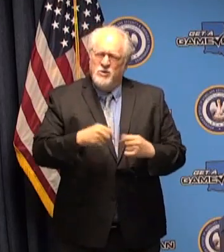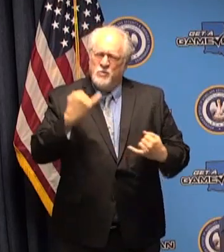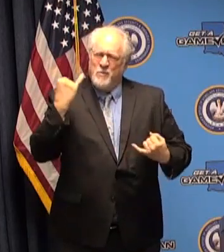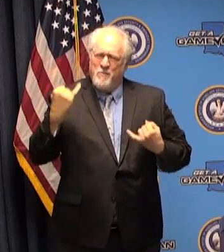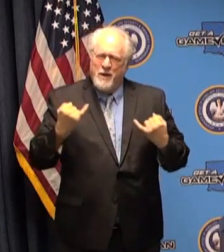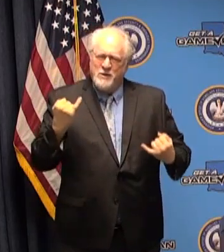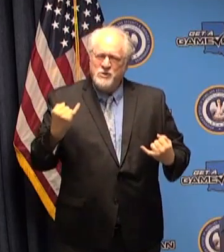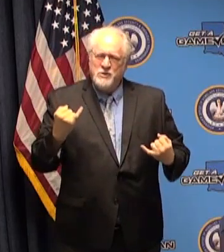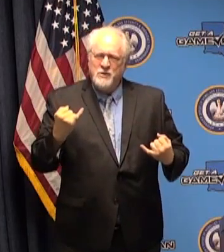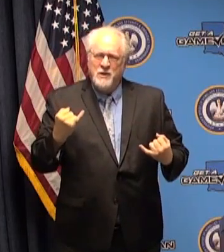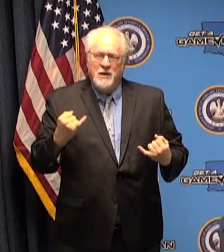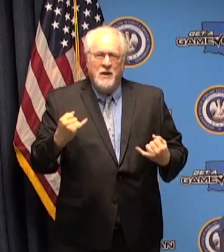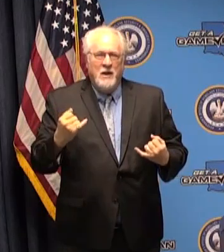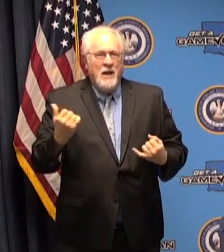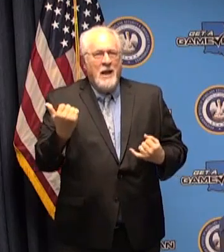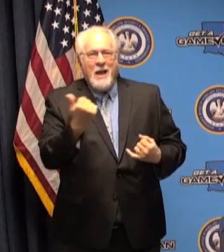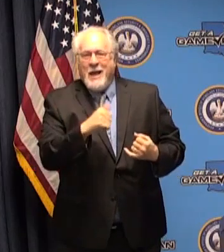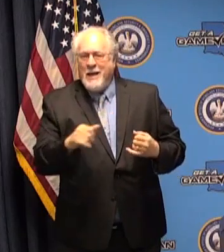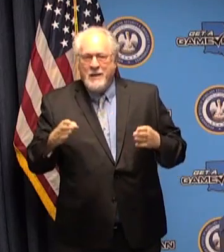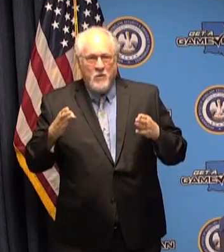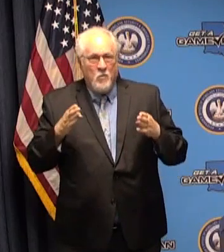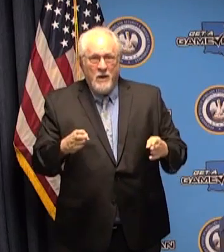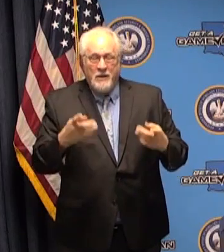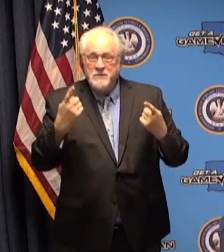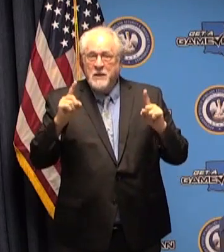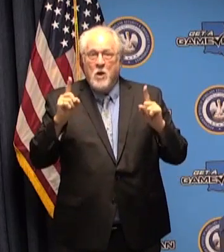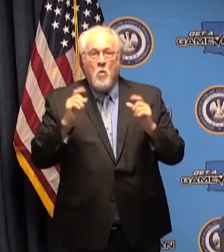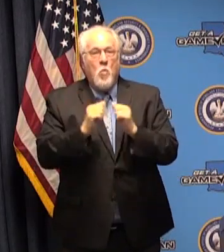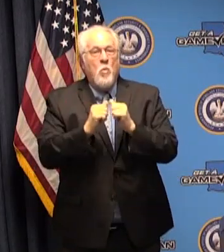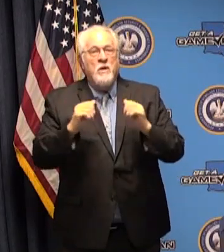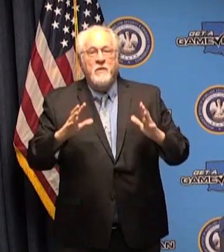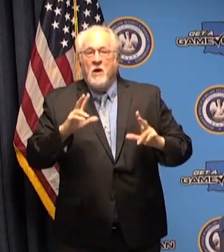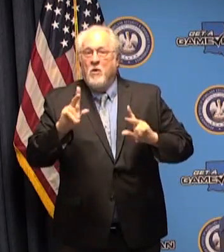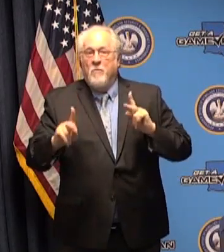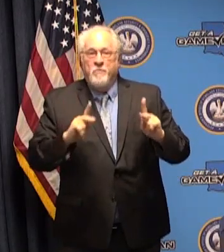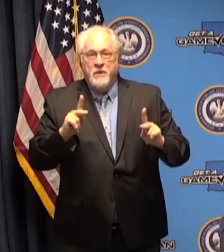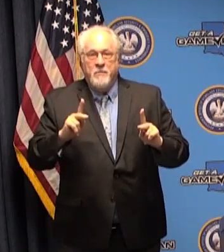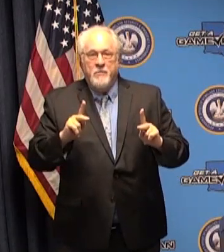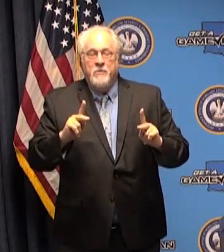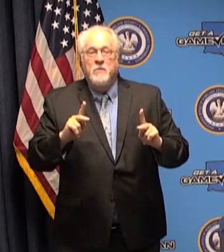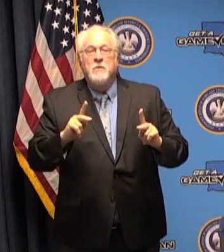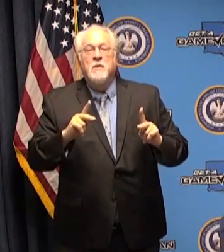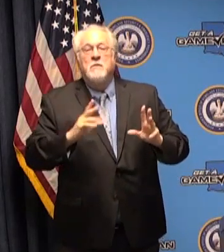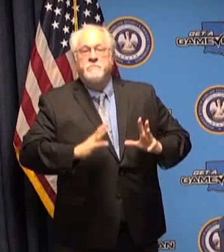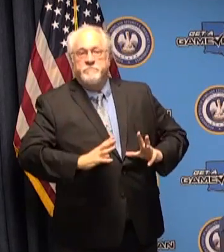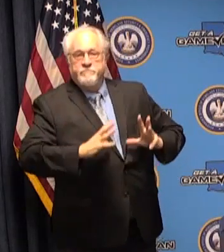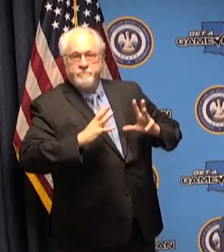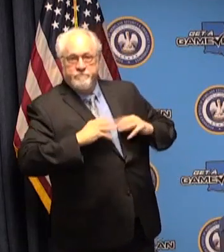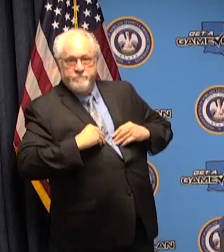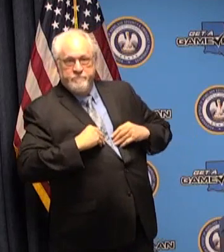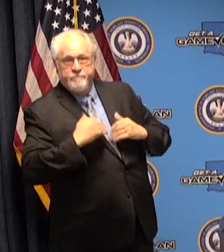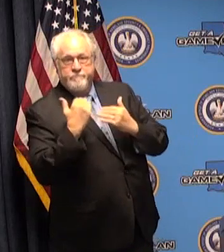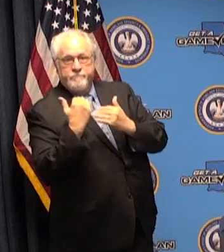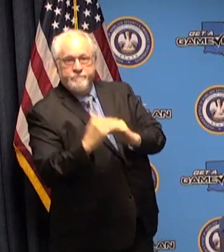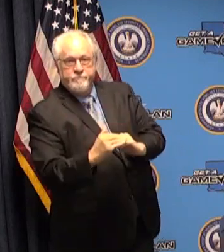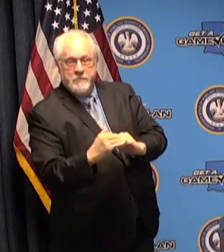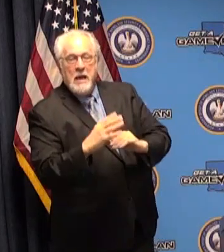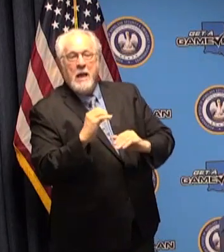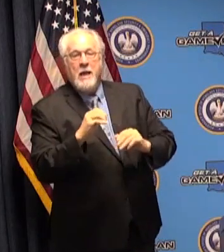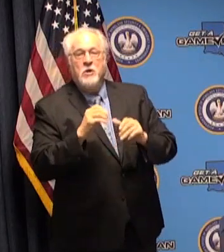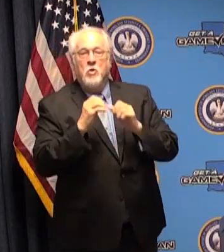imagine that there's any way that we can be successful if we don't have our citizenry buy into our mitigation measures